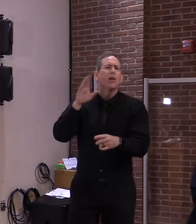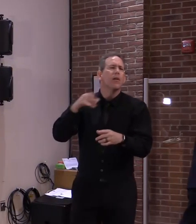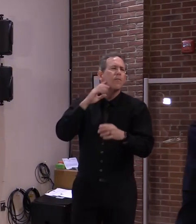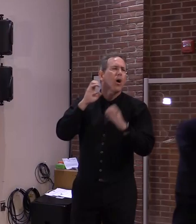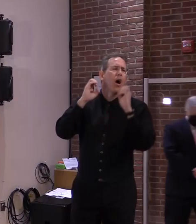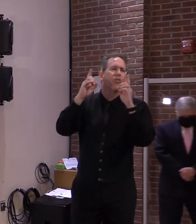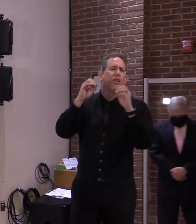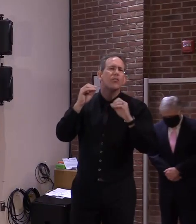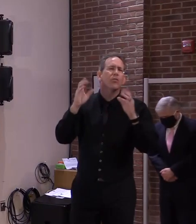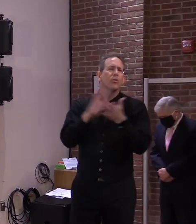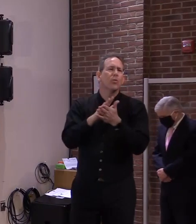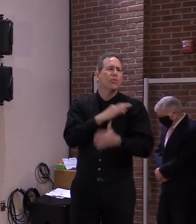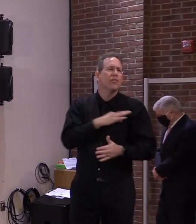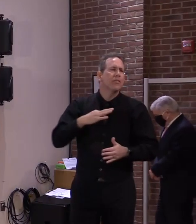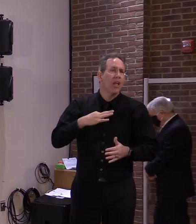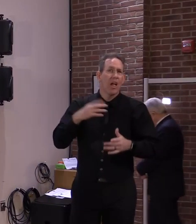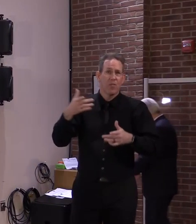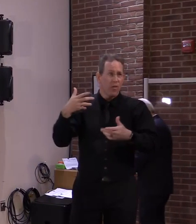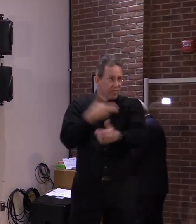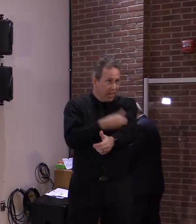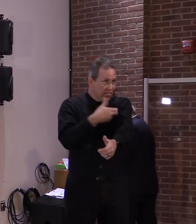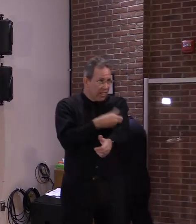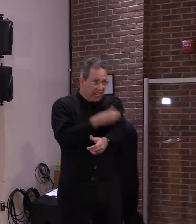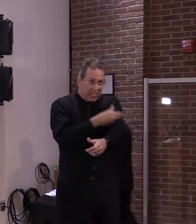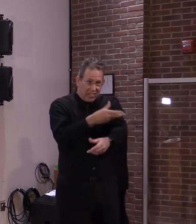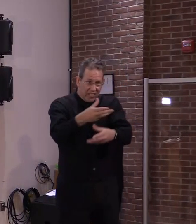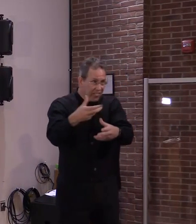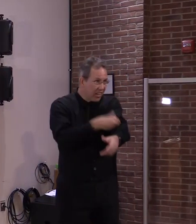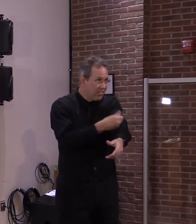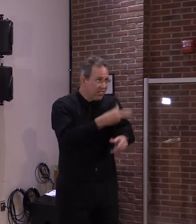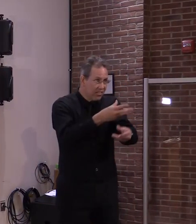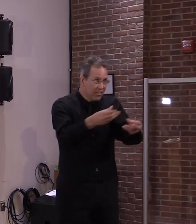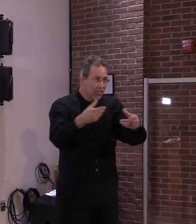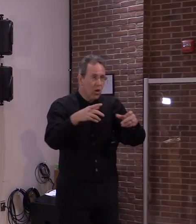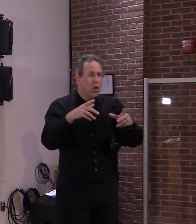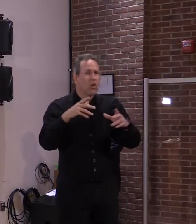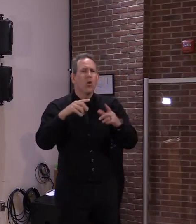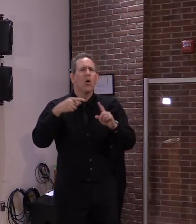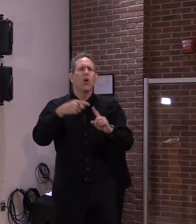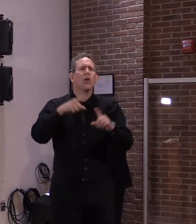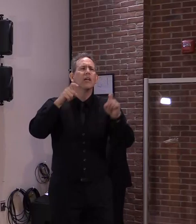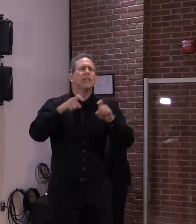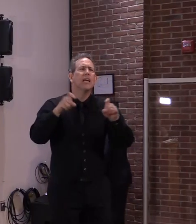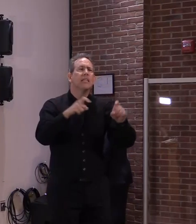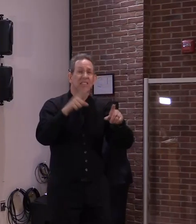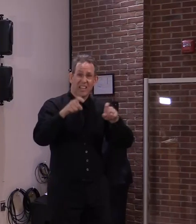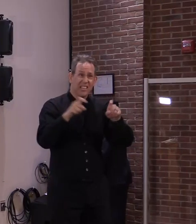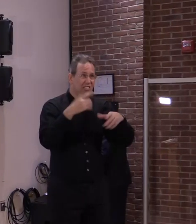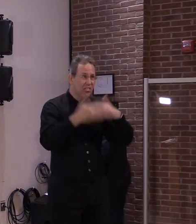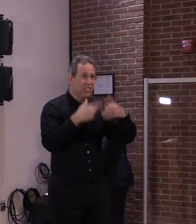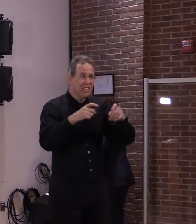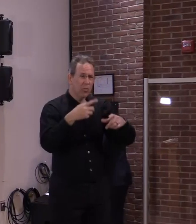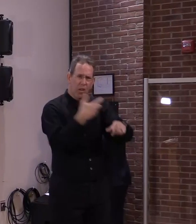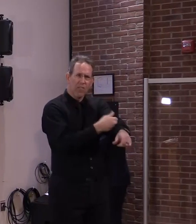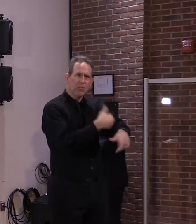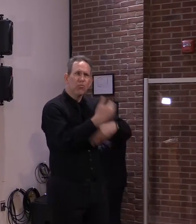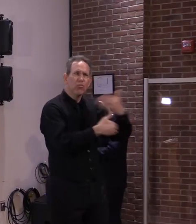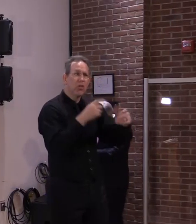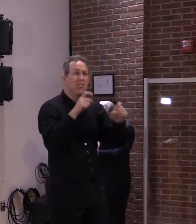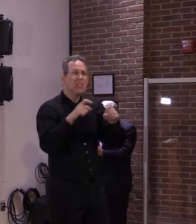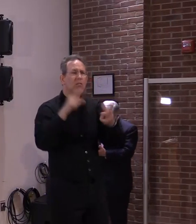they're actively being vaccinated. So my question from people in our community who've been getting tested on a regular